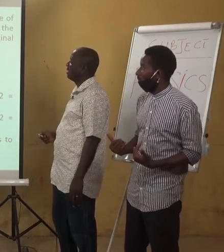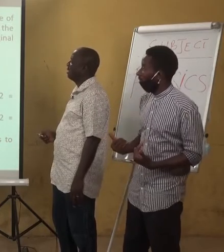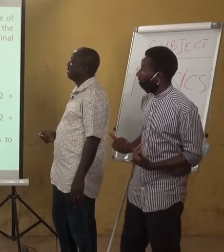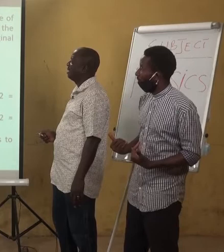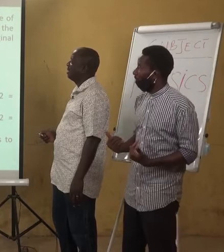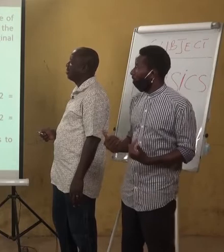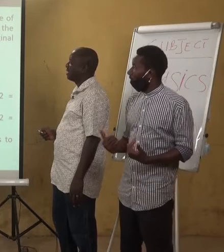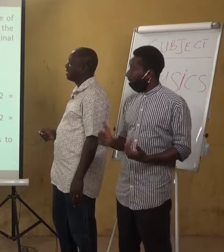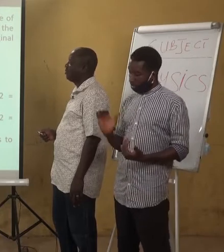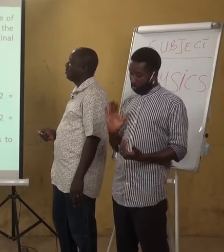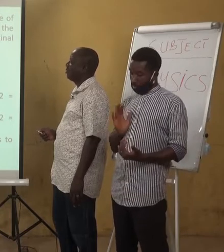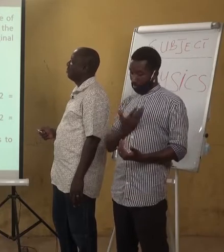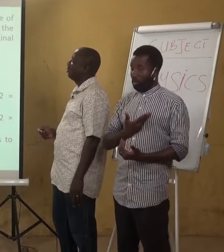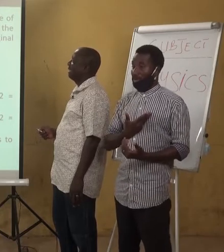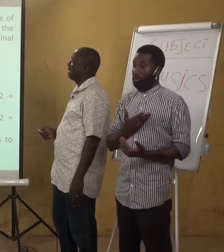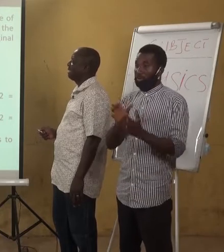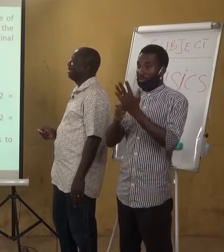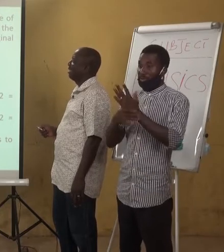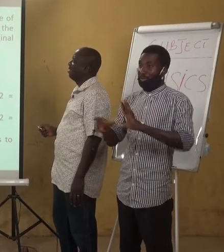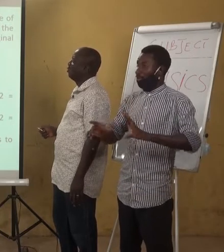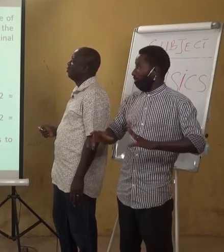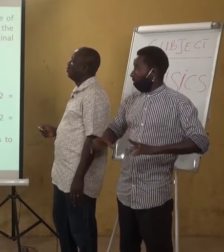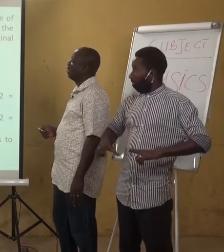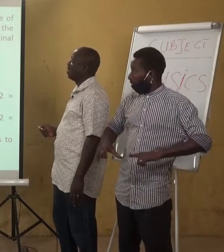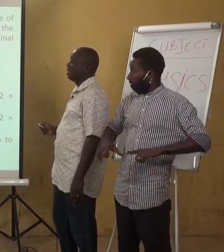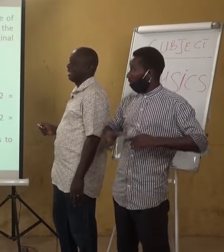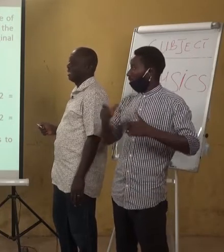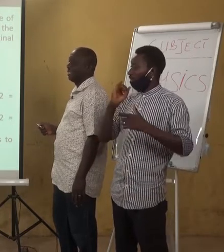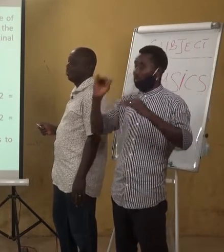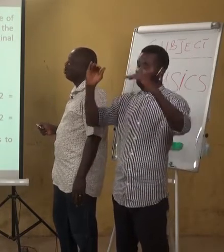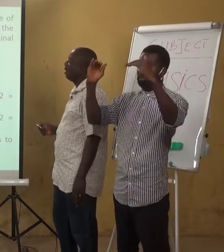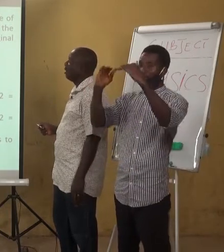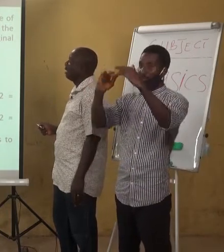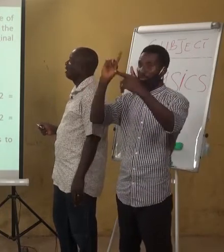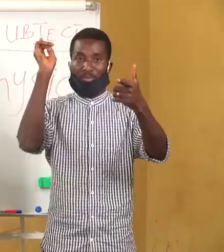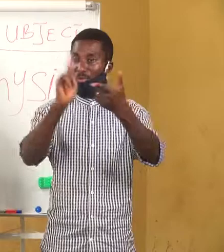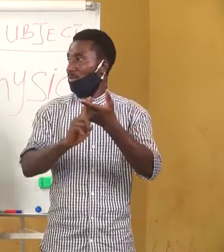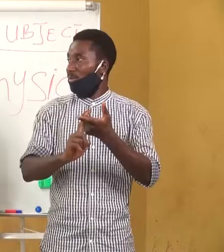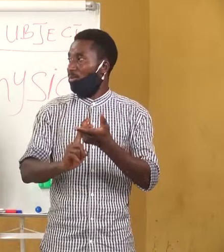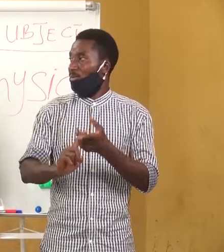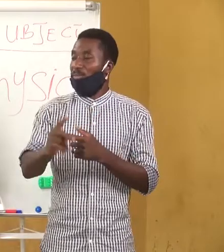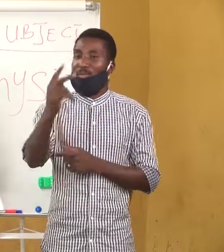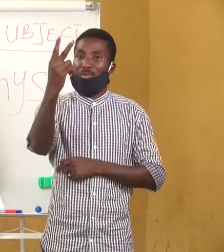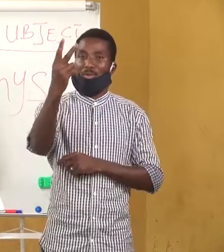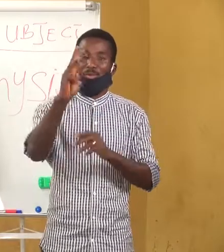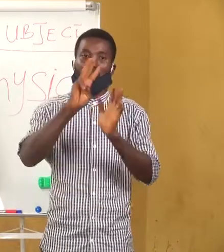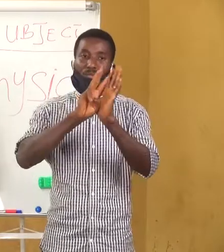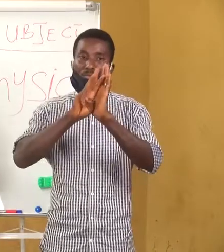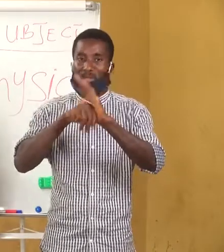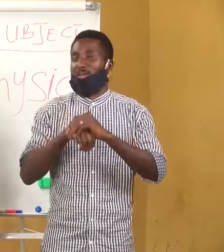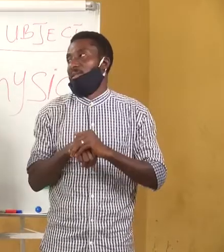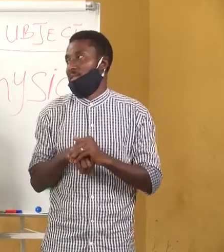element of the sample is 2 times 10 to power 6.